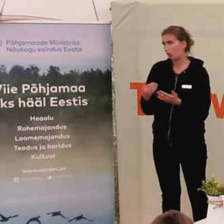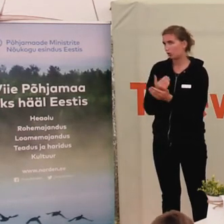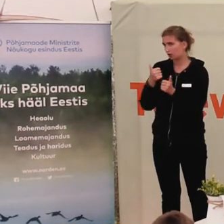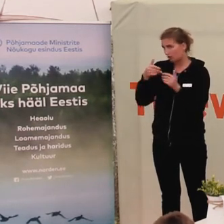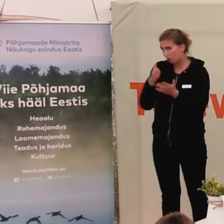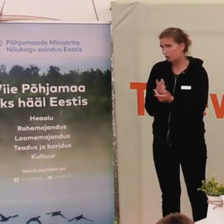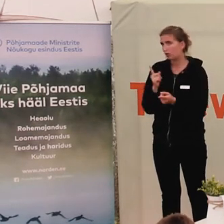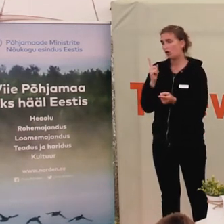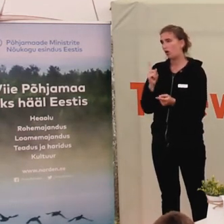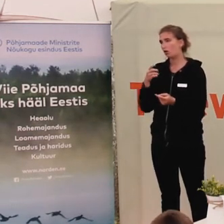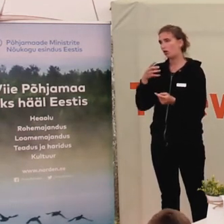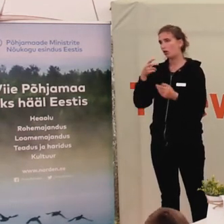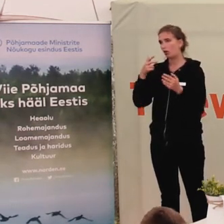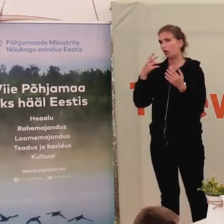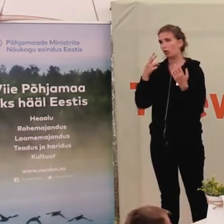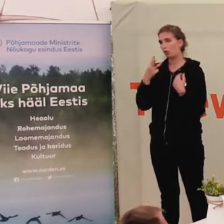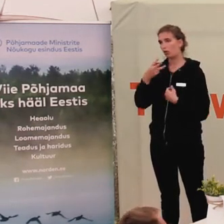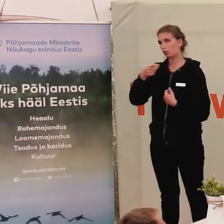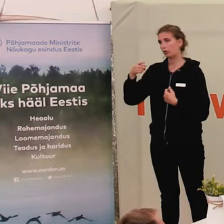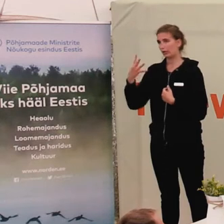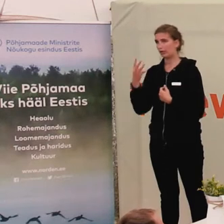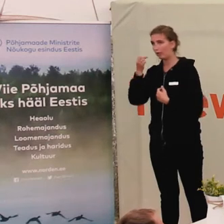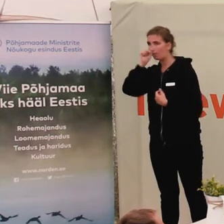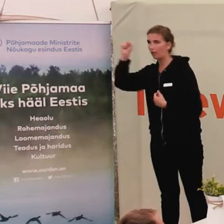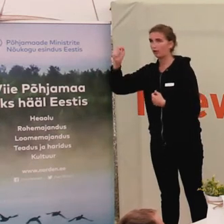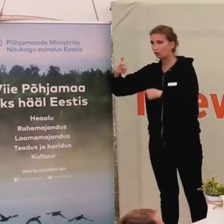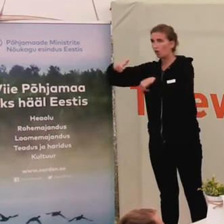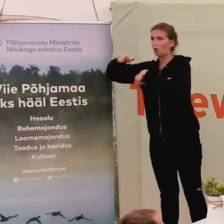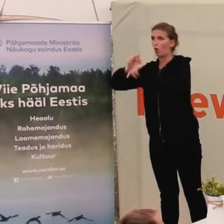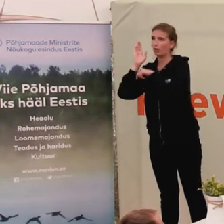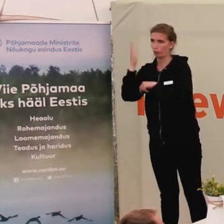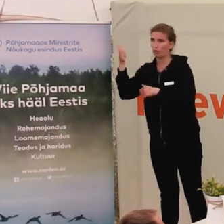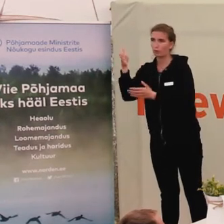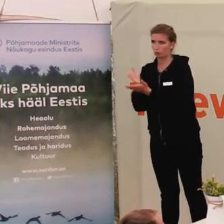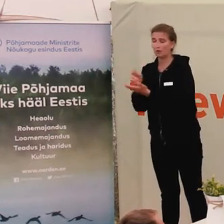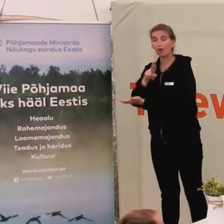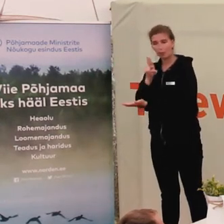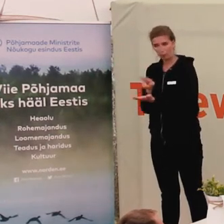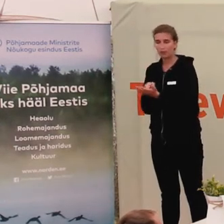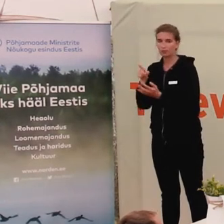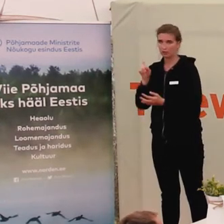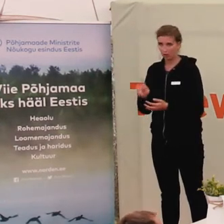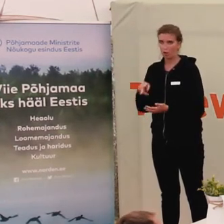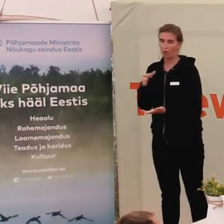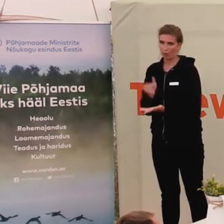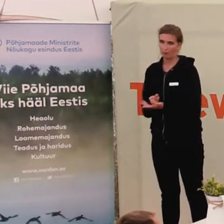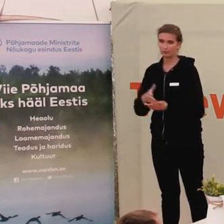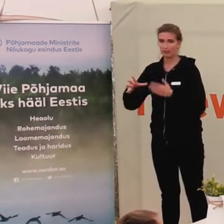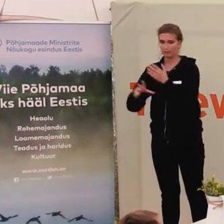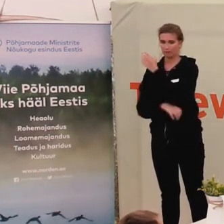4 billion, 3 to 4 billion more than there is today. So the issue is definitely there. Okay, last